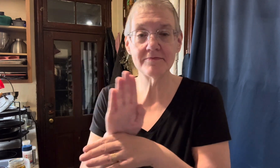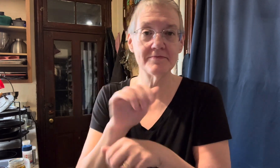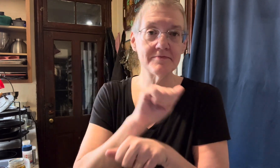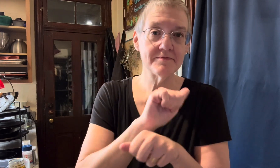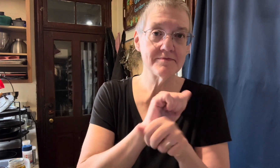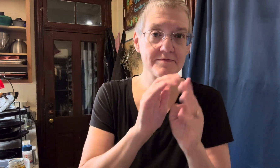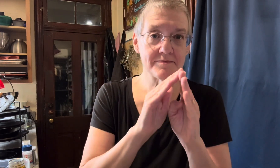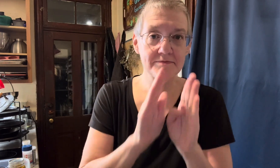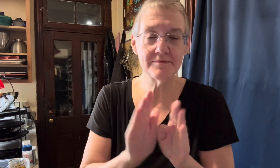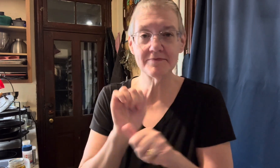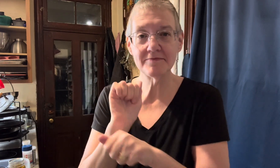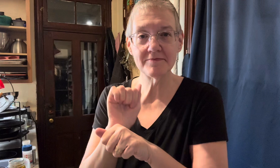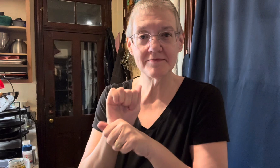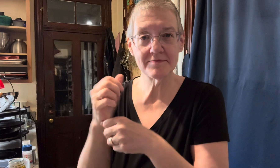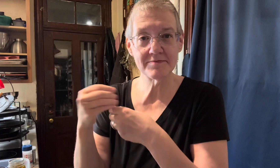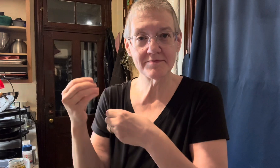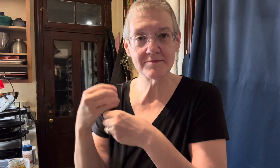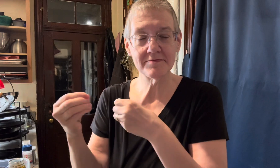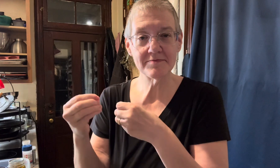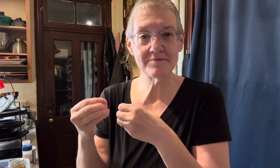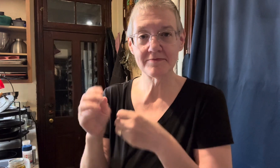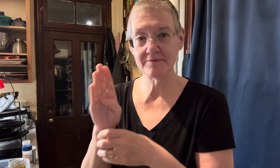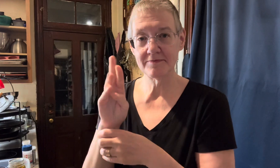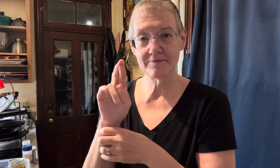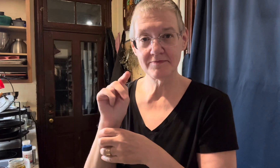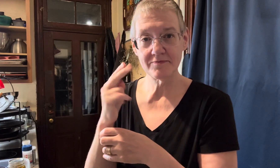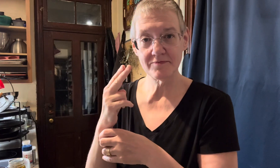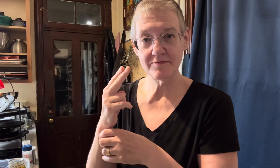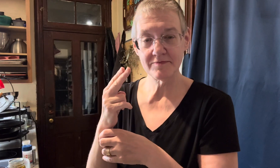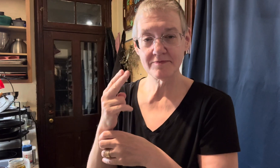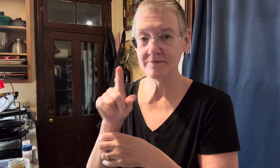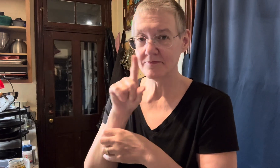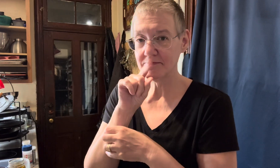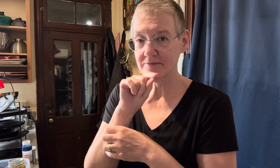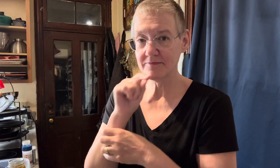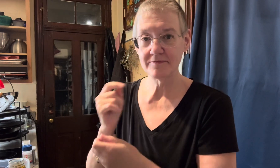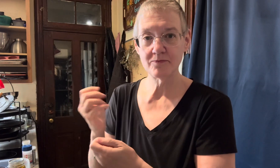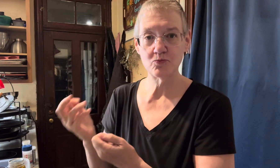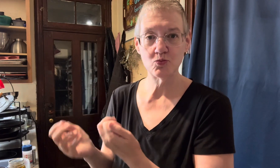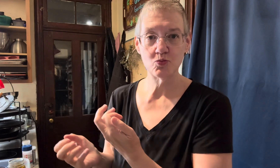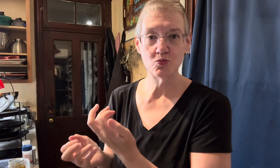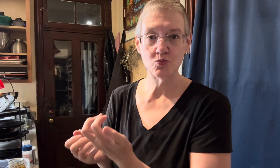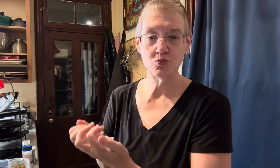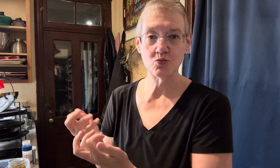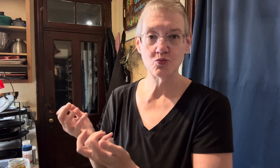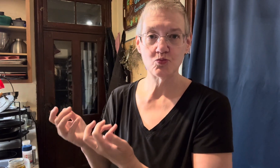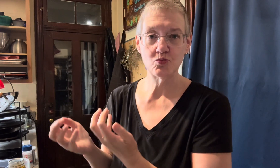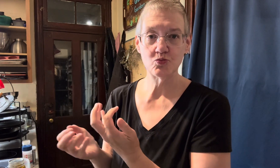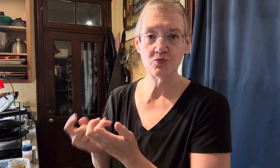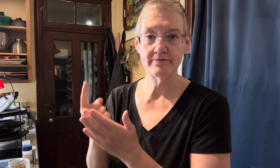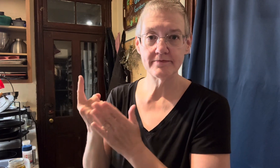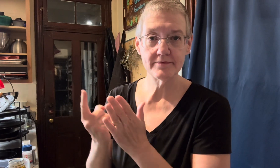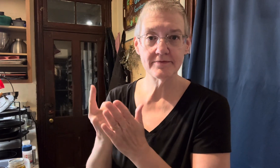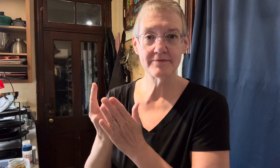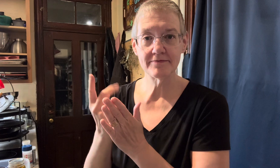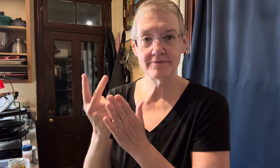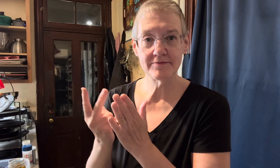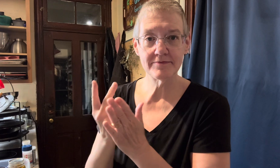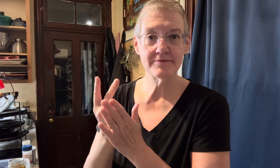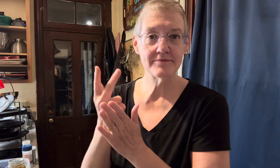And right now I'm busy in the garden, working in the house and being outside, simmering the chicken thighs in the broth for an